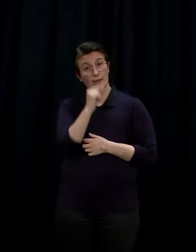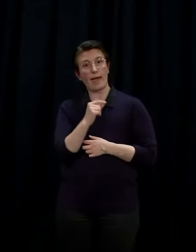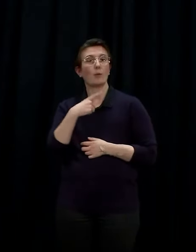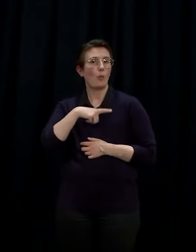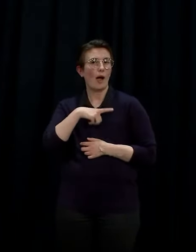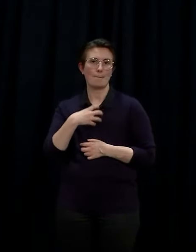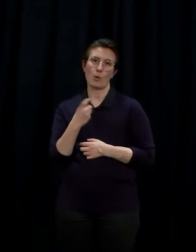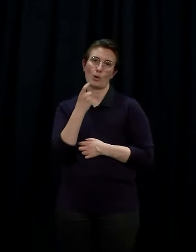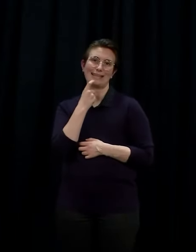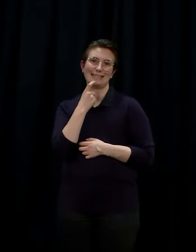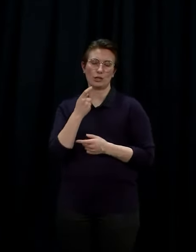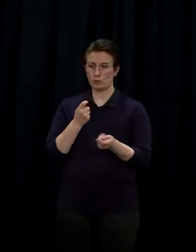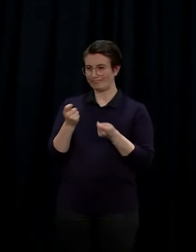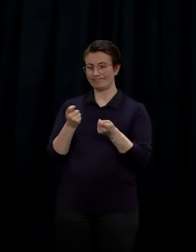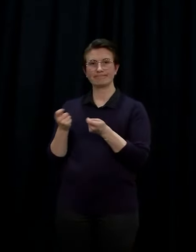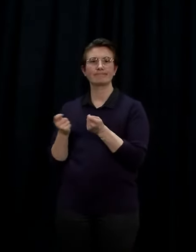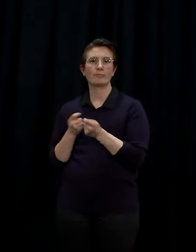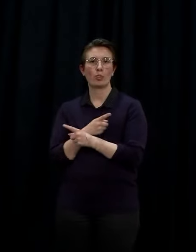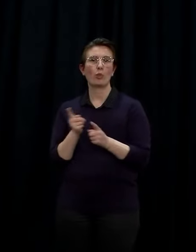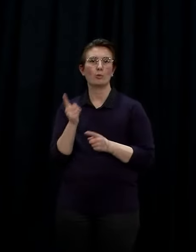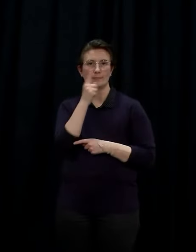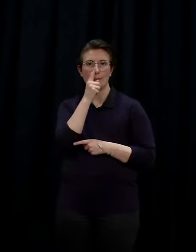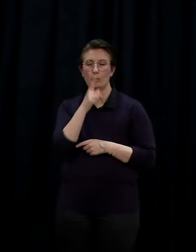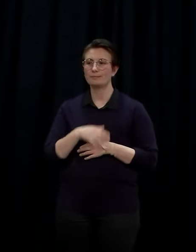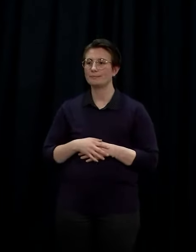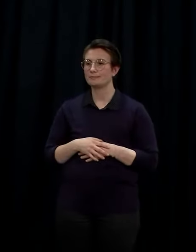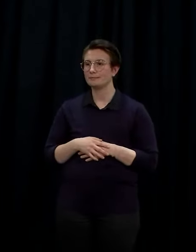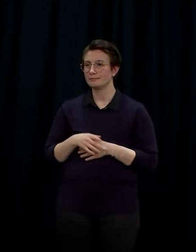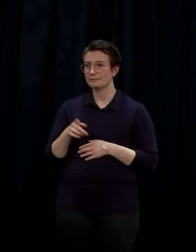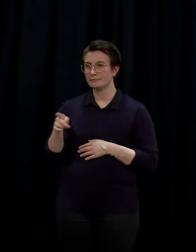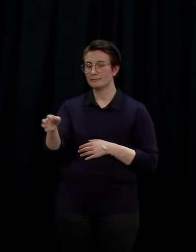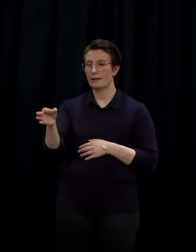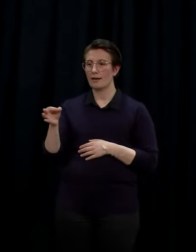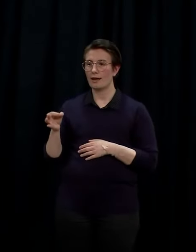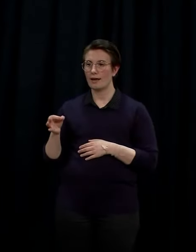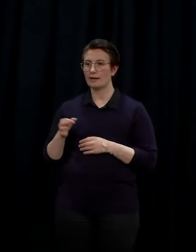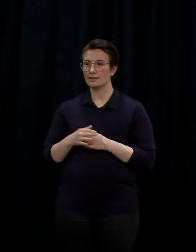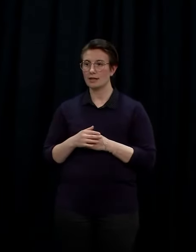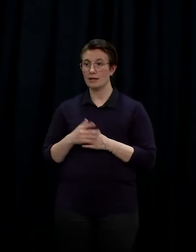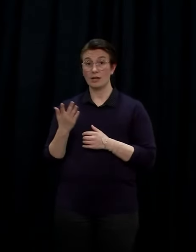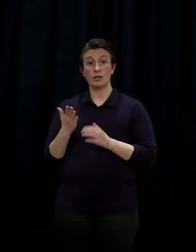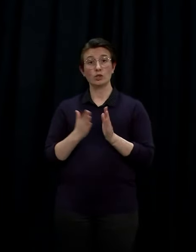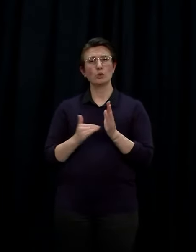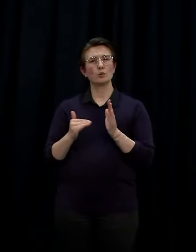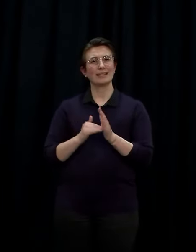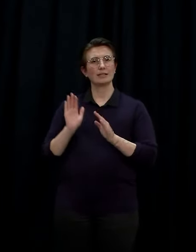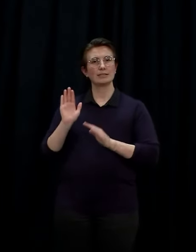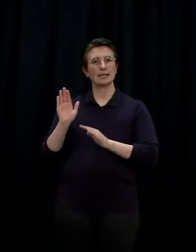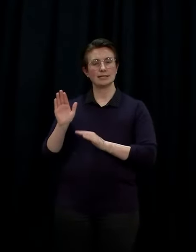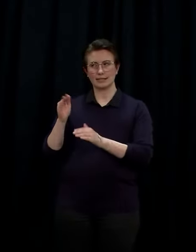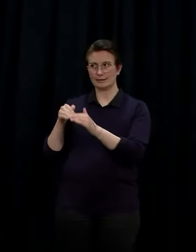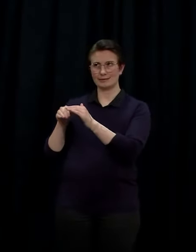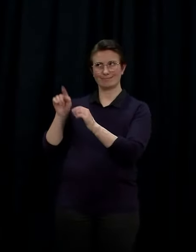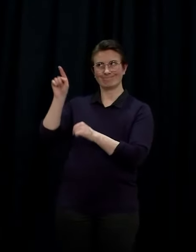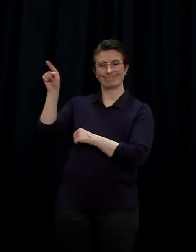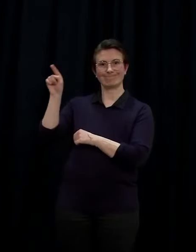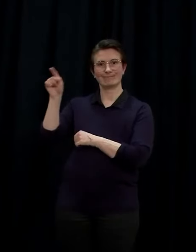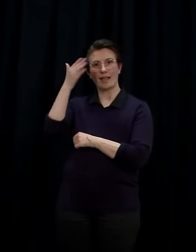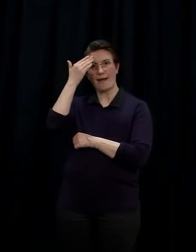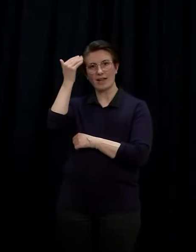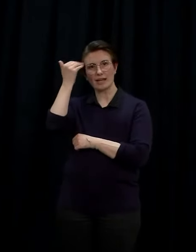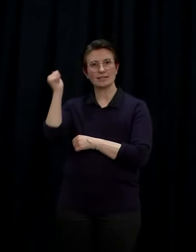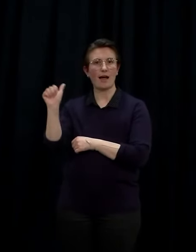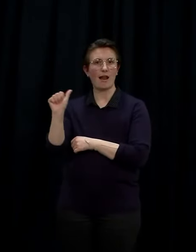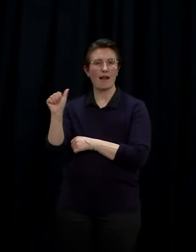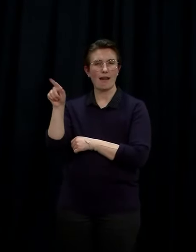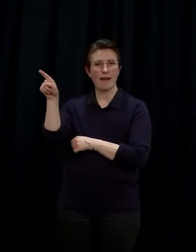there any determinations or decisions made since this morning by Cabinet around New Zealand citizens in Afghanistan, and do you support all that come later days? Yeah,